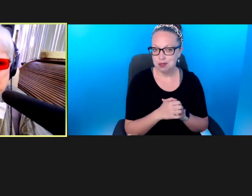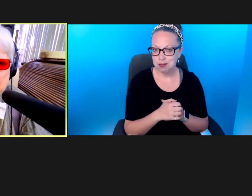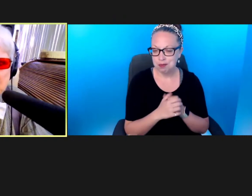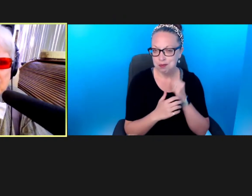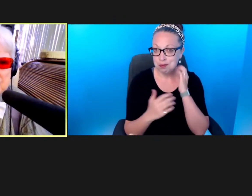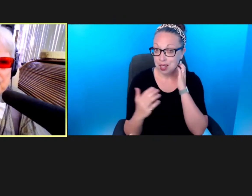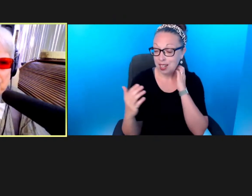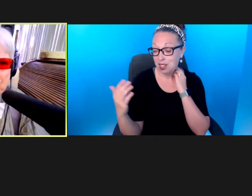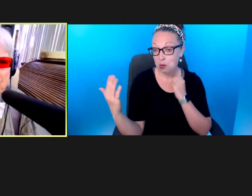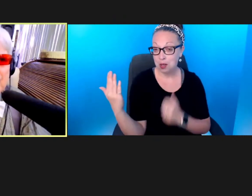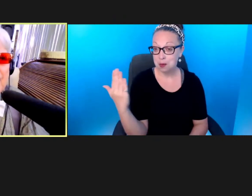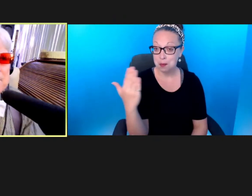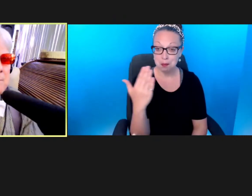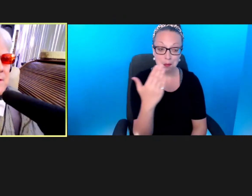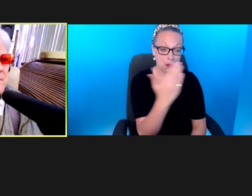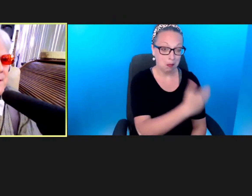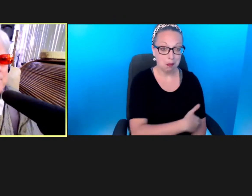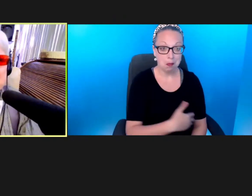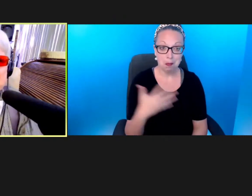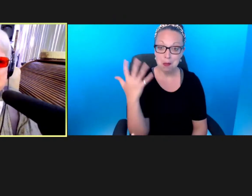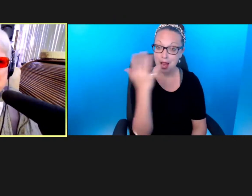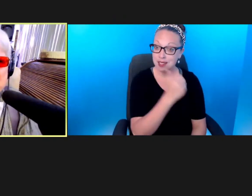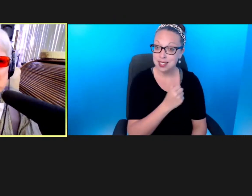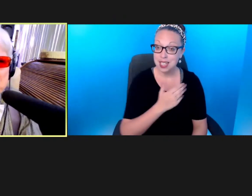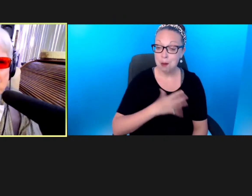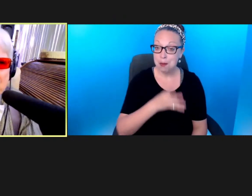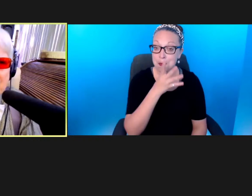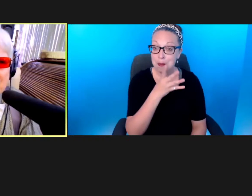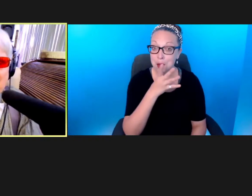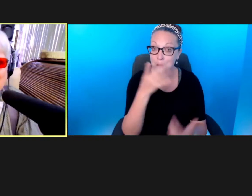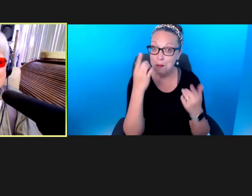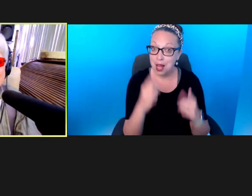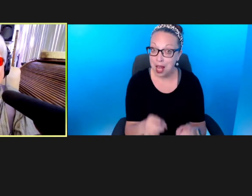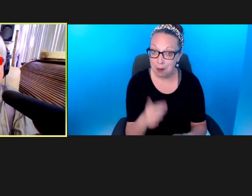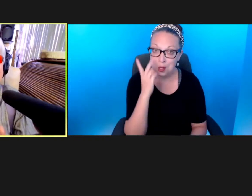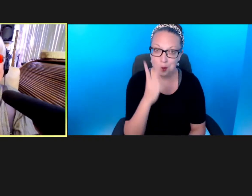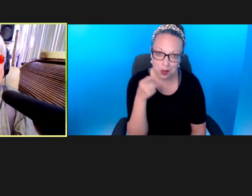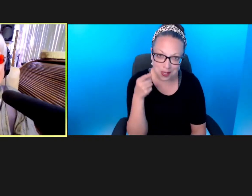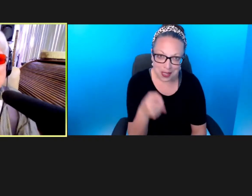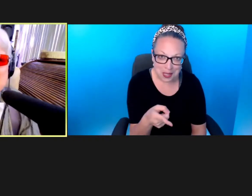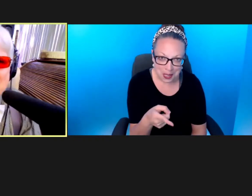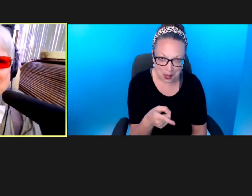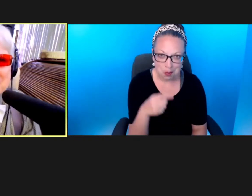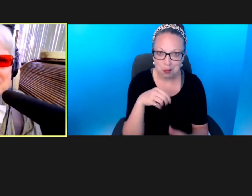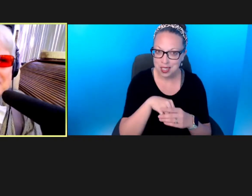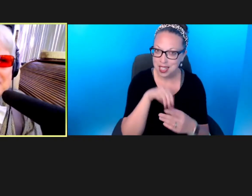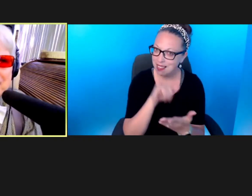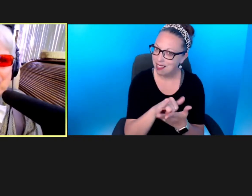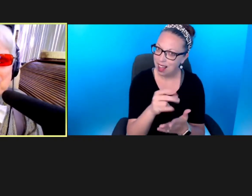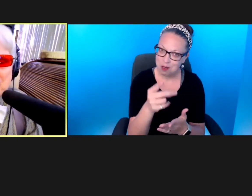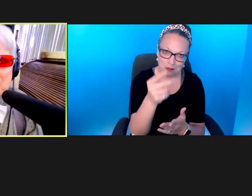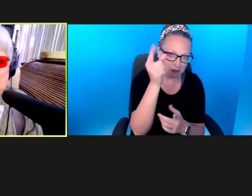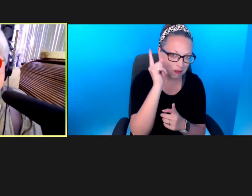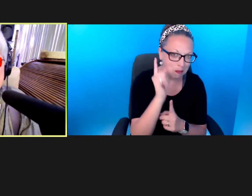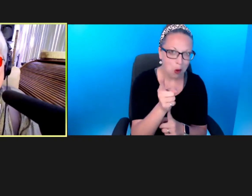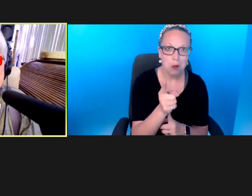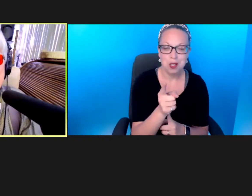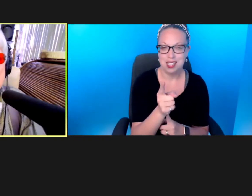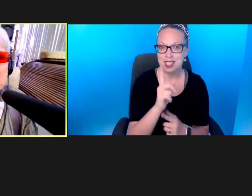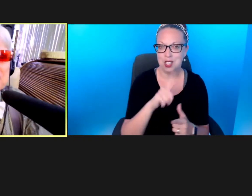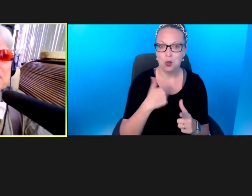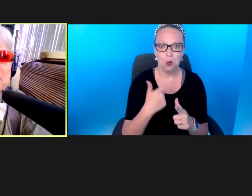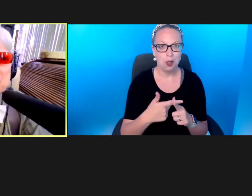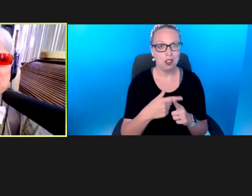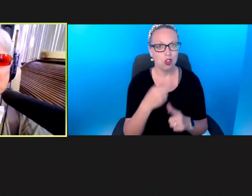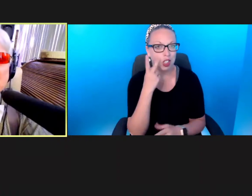past me, and my mother happened to see him in that second when he was within